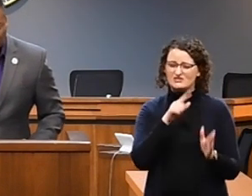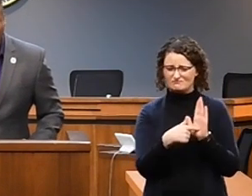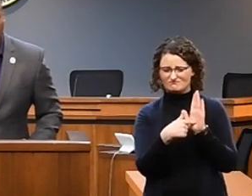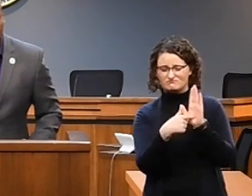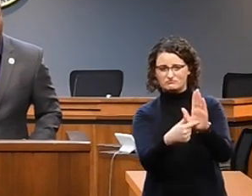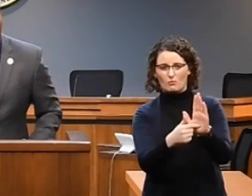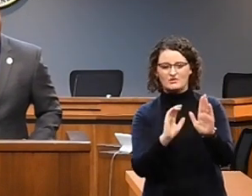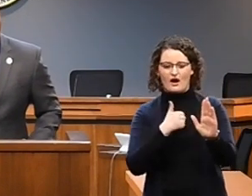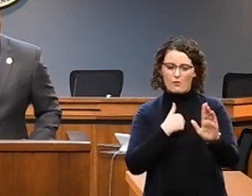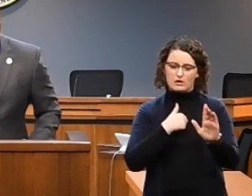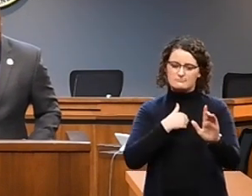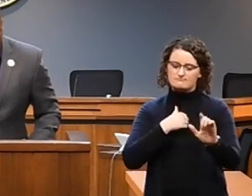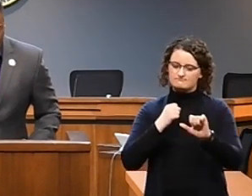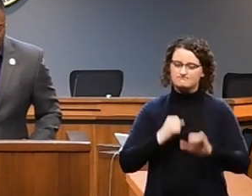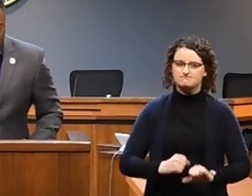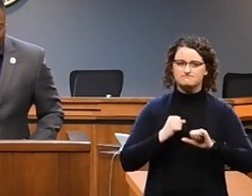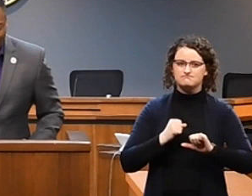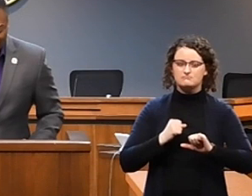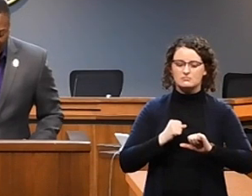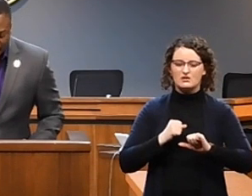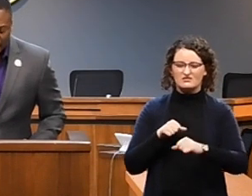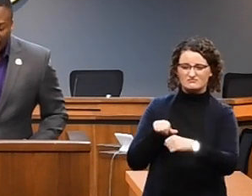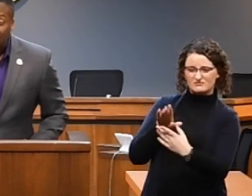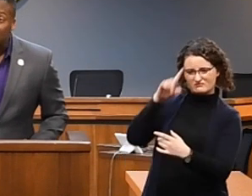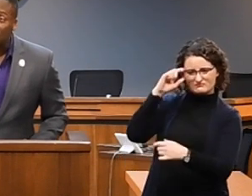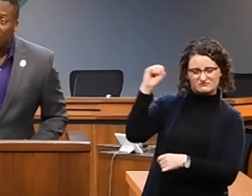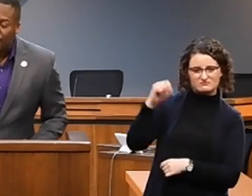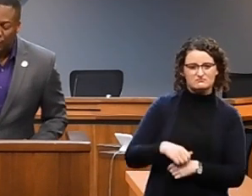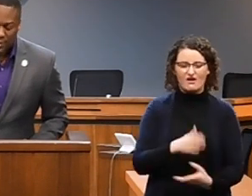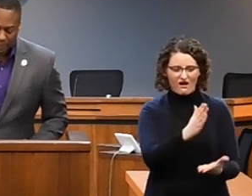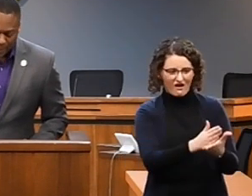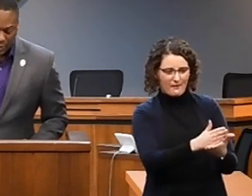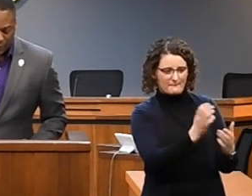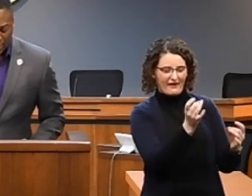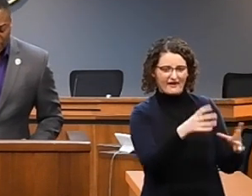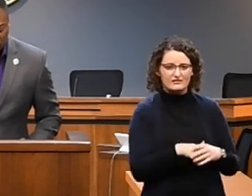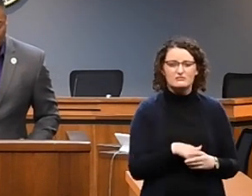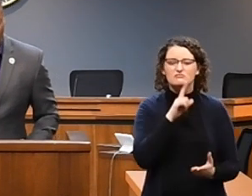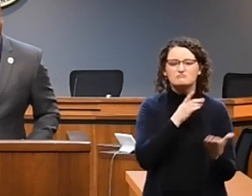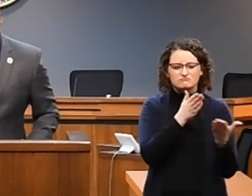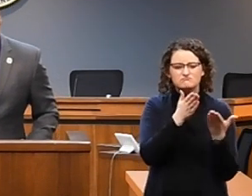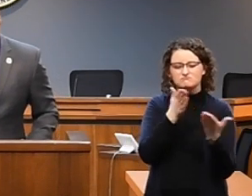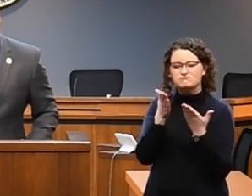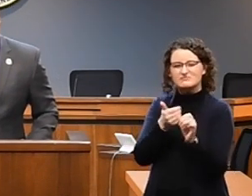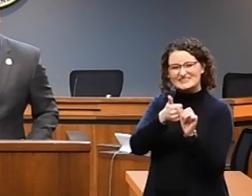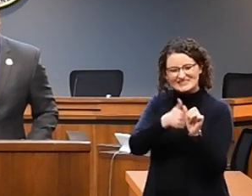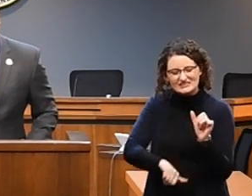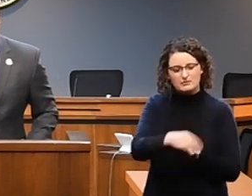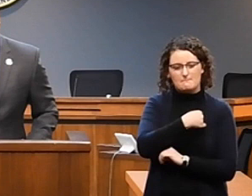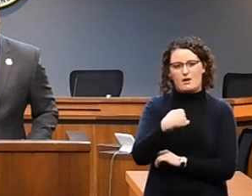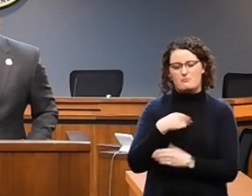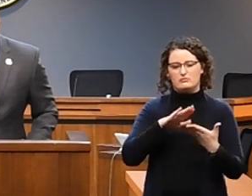resolve to confront intolerance, to end hate, and to serve every member of our community with the